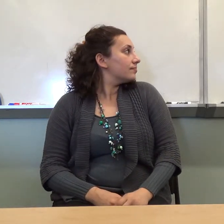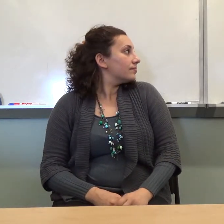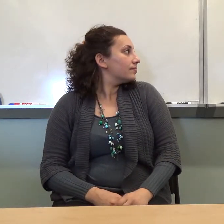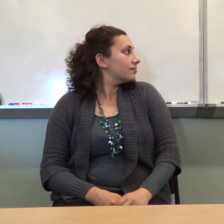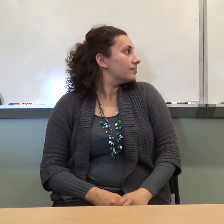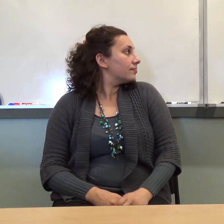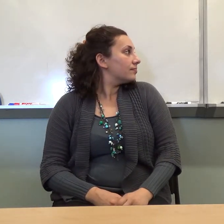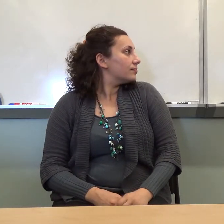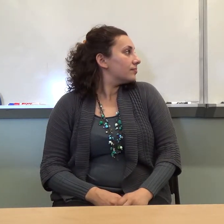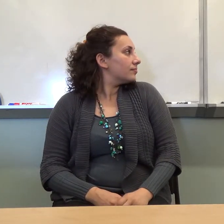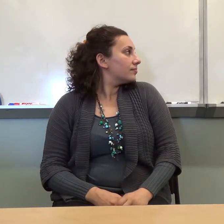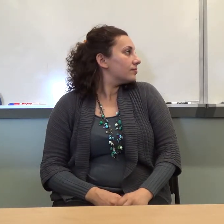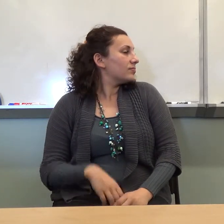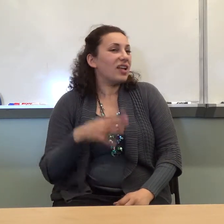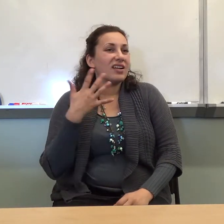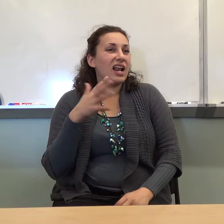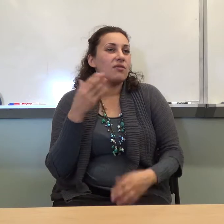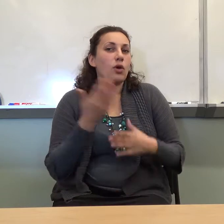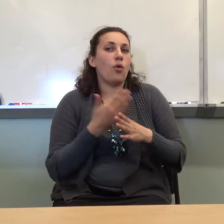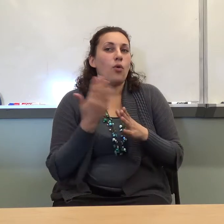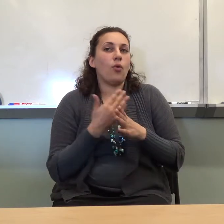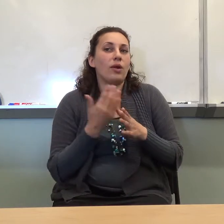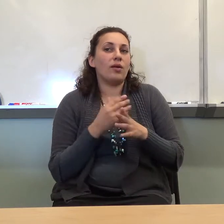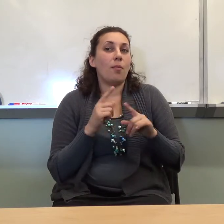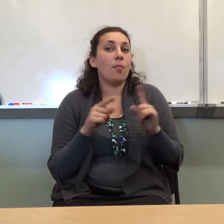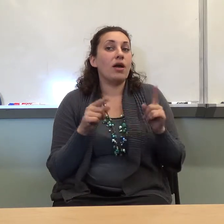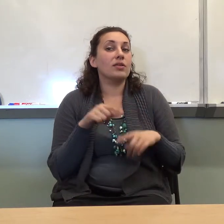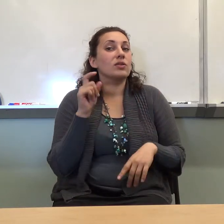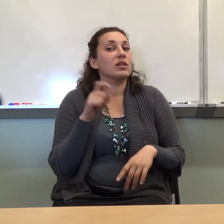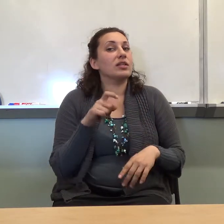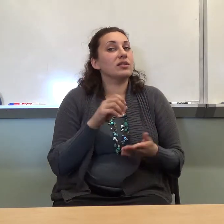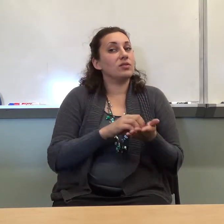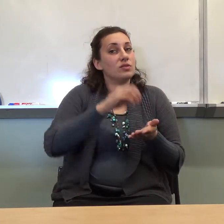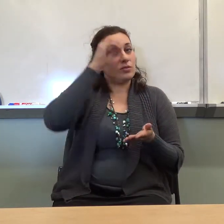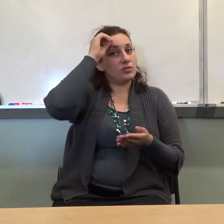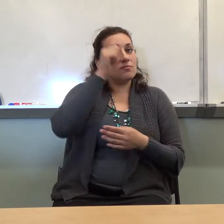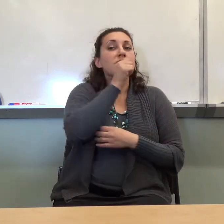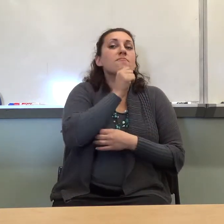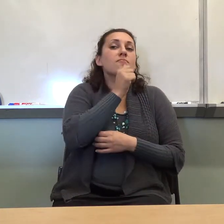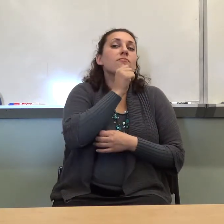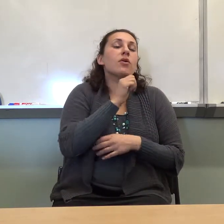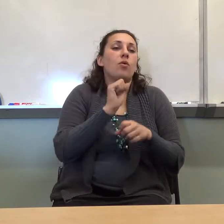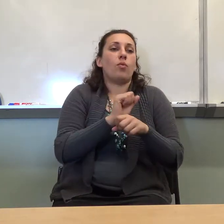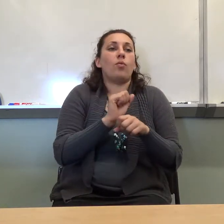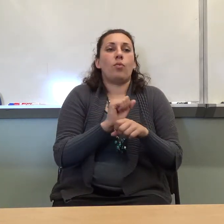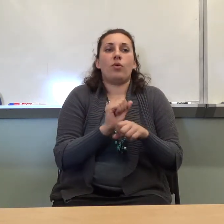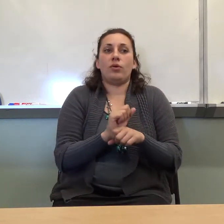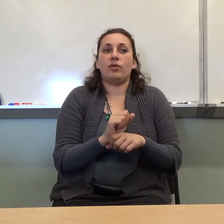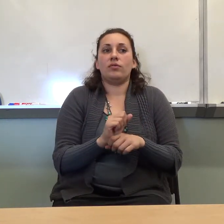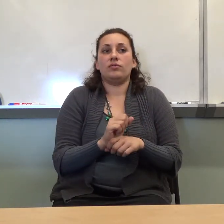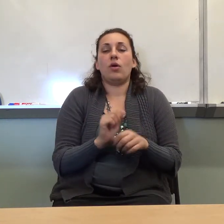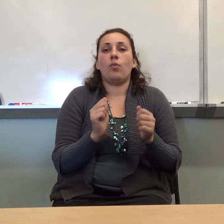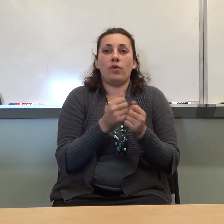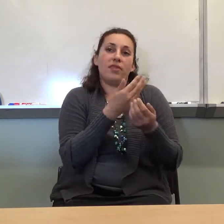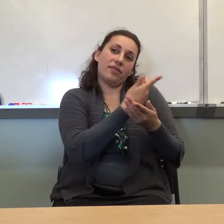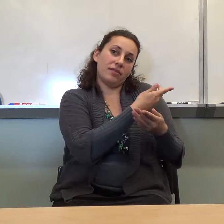Yeah, they're sort of a pain. But we're going to have to learn how to work with them because there's so many of them. There has to be some technique, some strategy